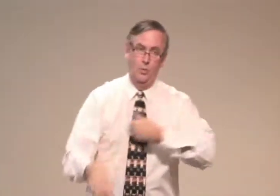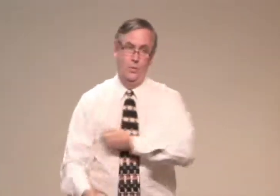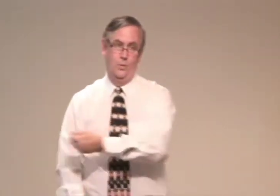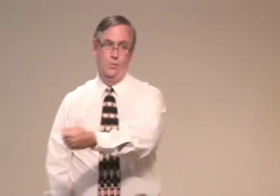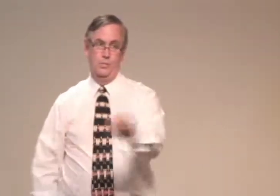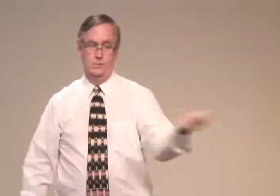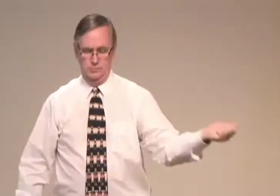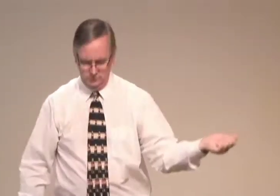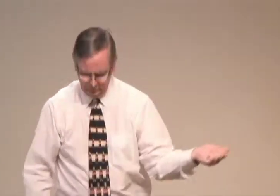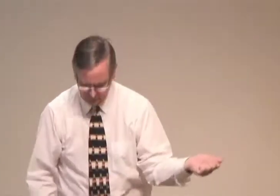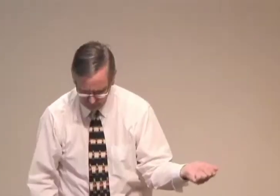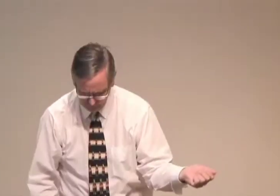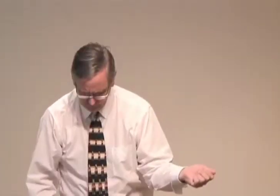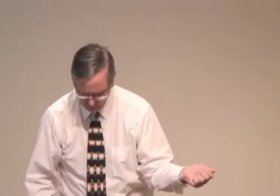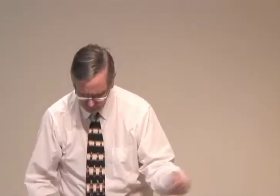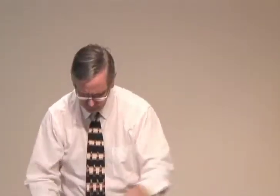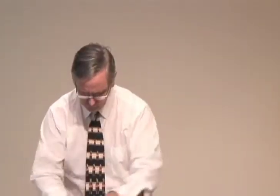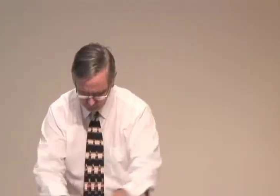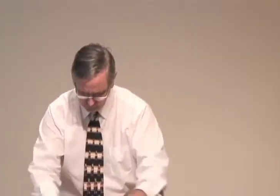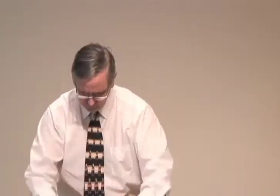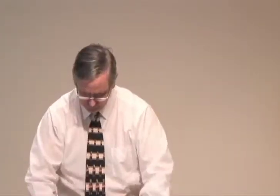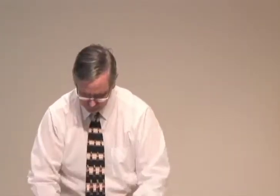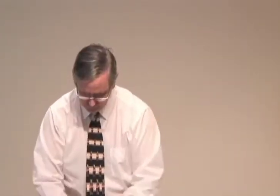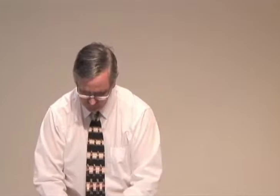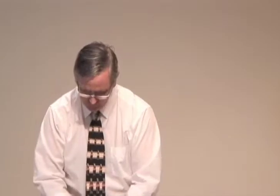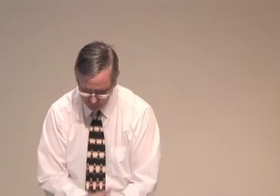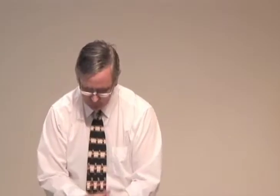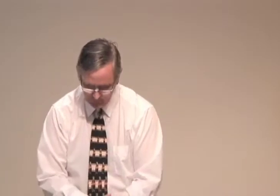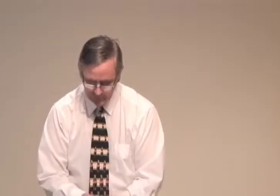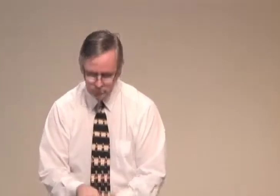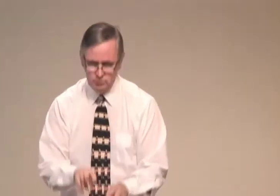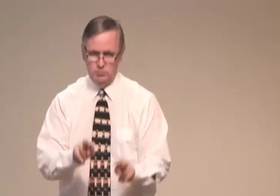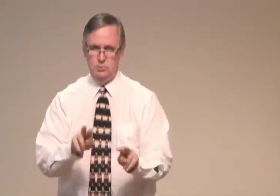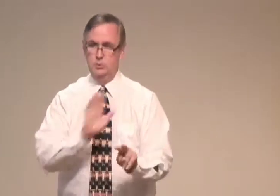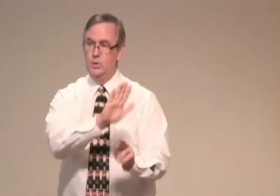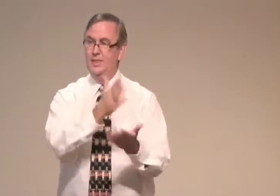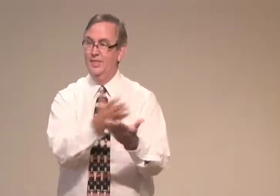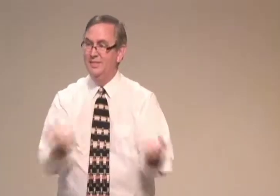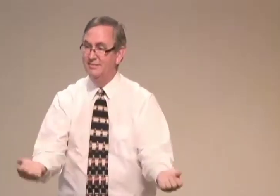and when I came back to room, I opened the door and there was a sign on the floor of paper